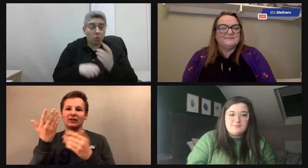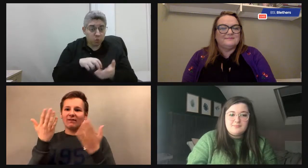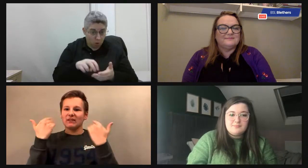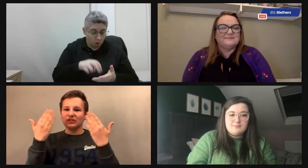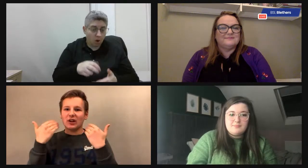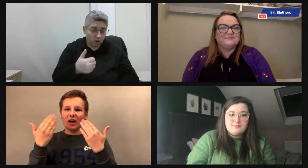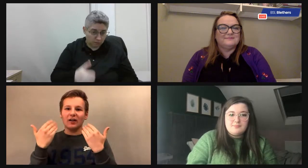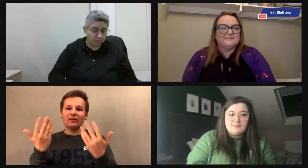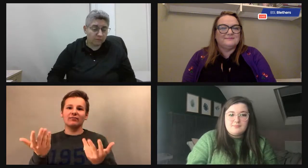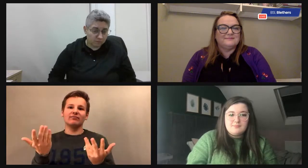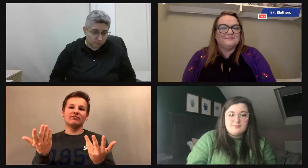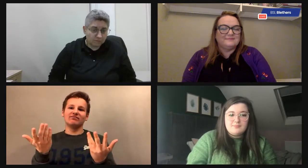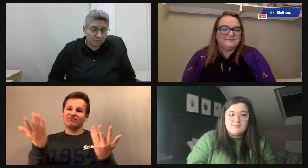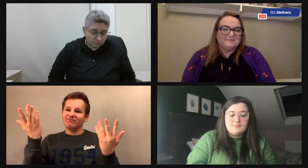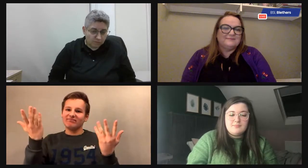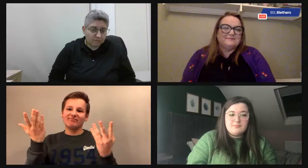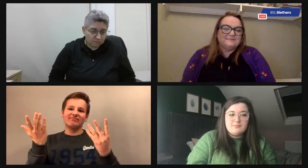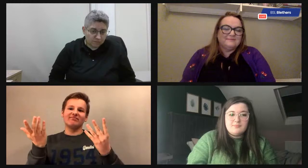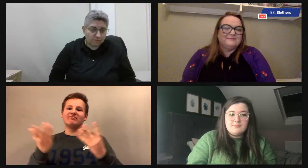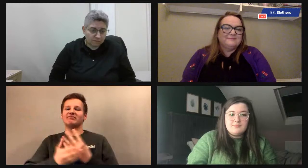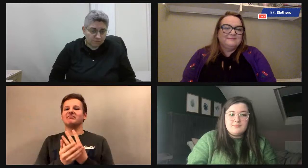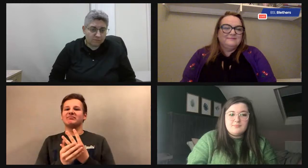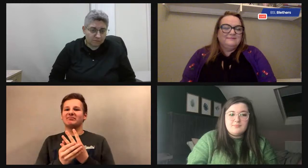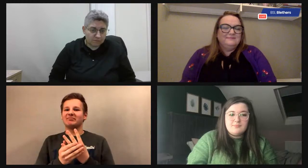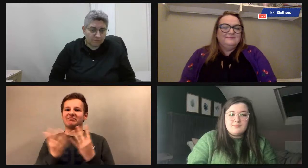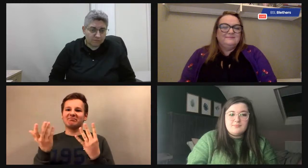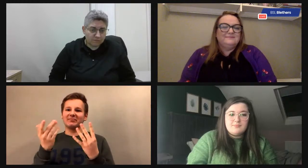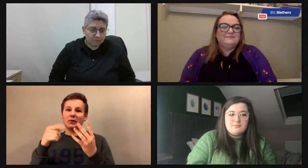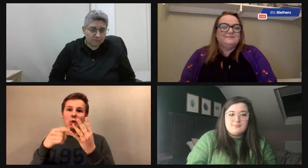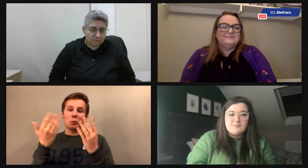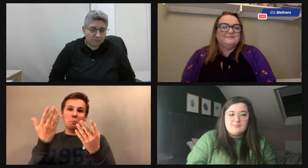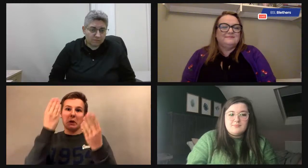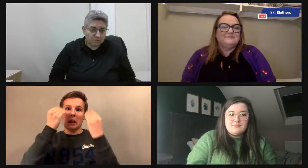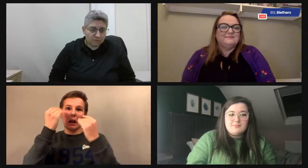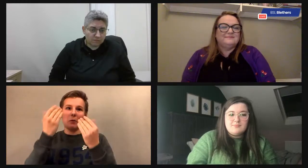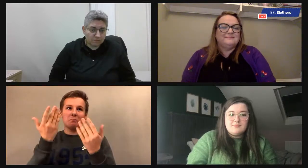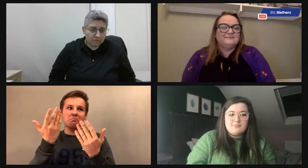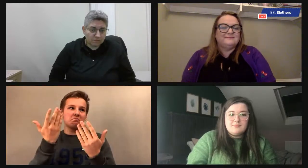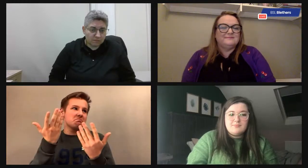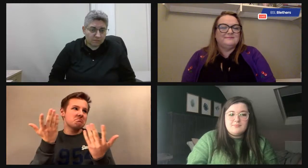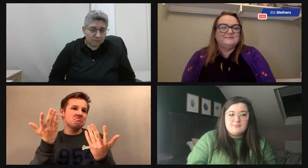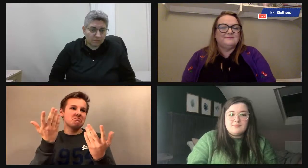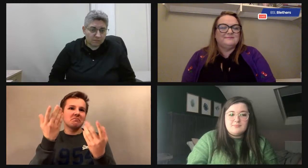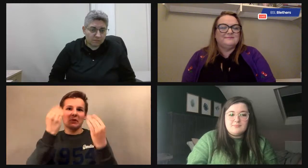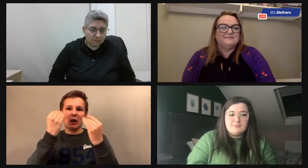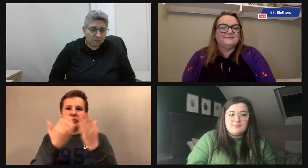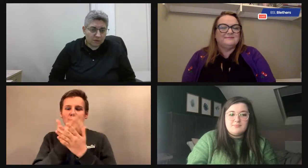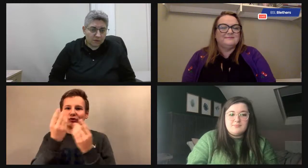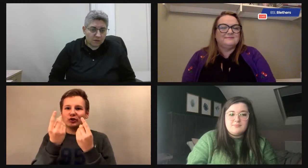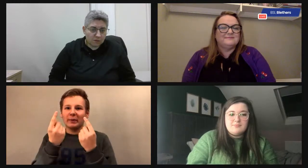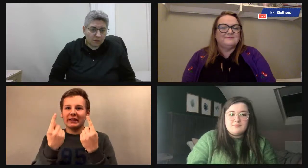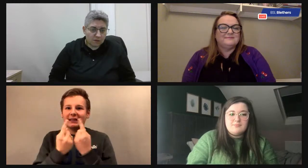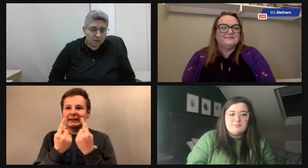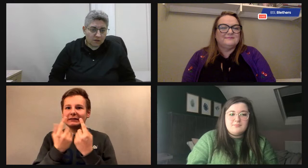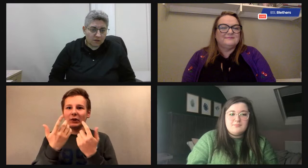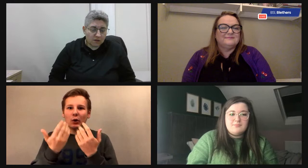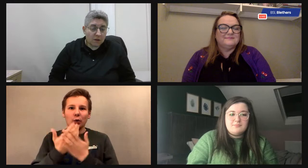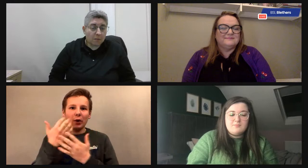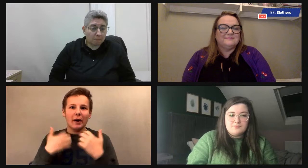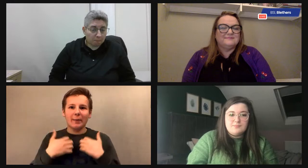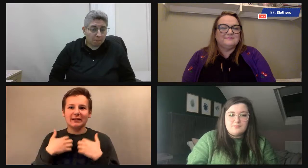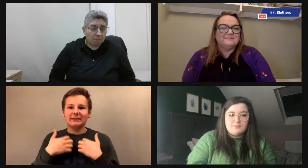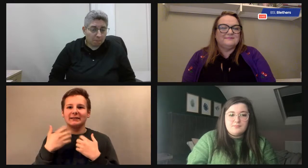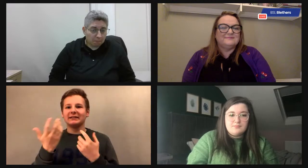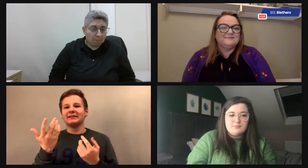Maybe go for a walk outside, get the fresh air, Yeah. and maybe learn